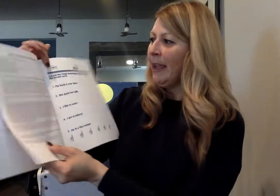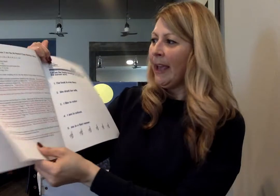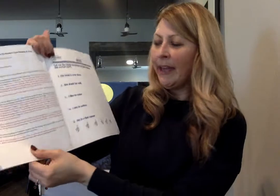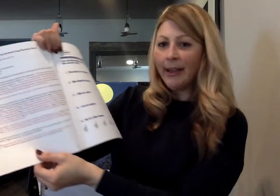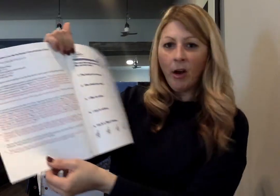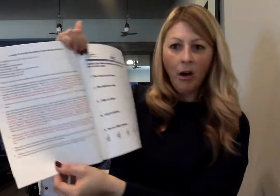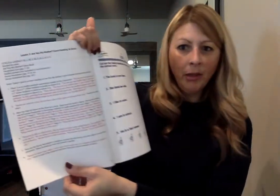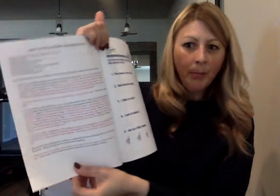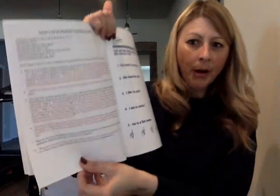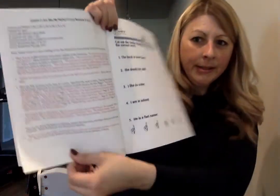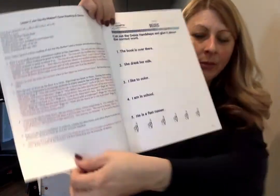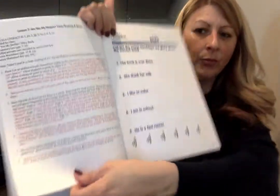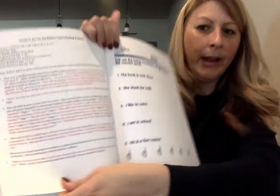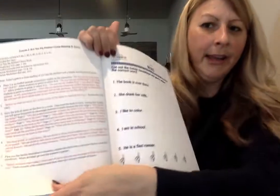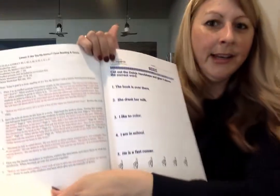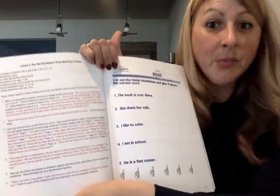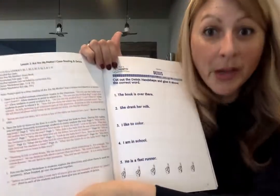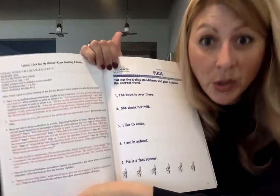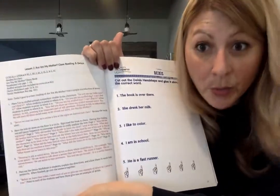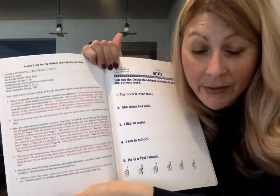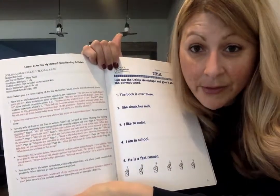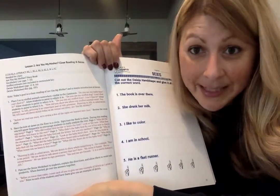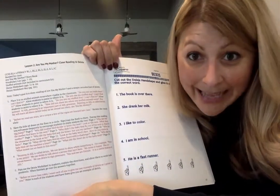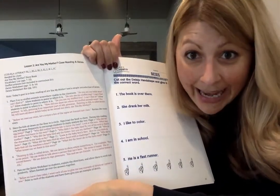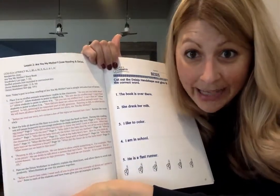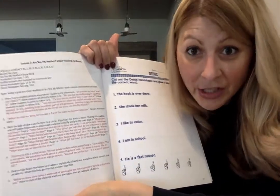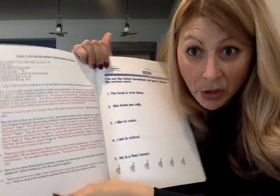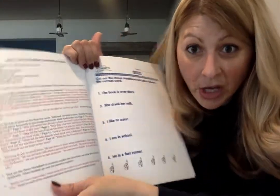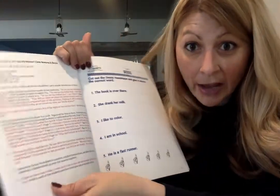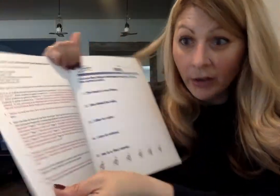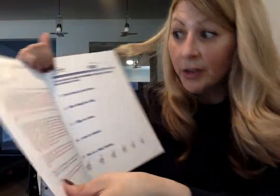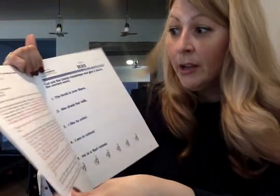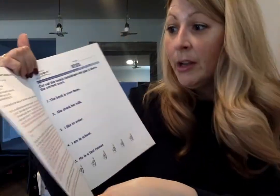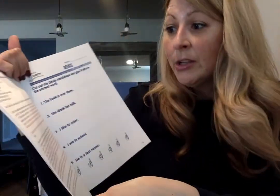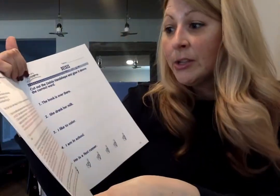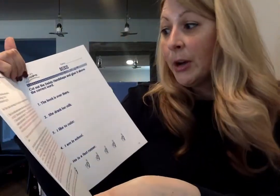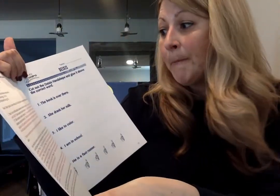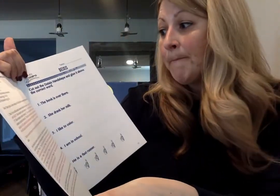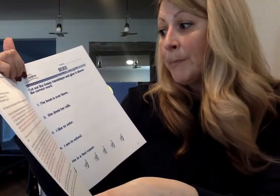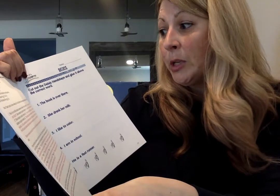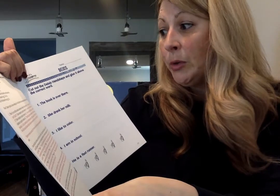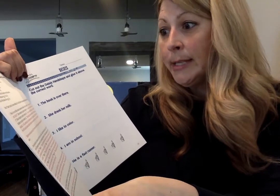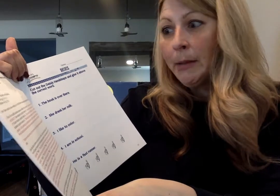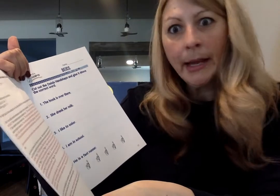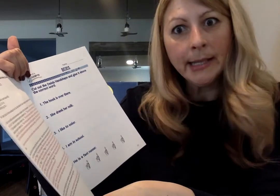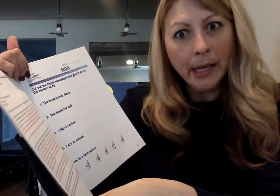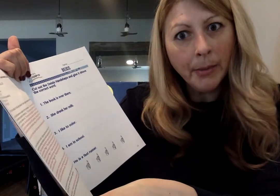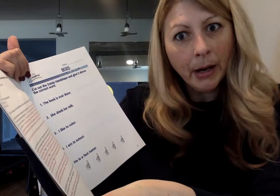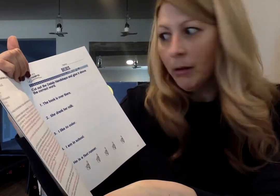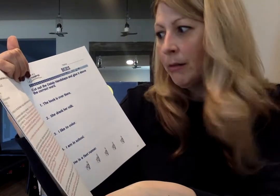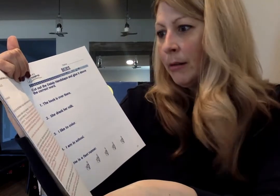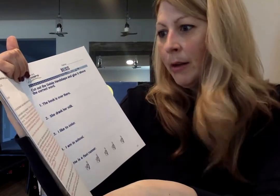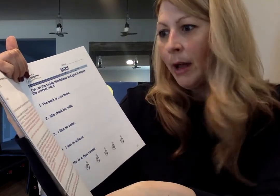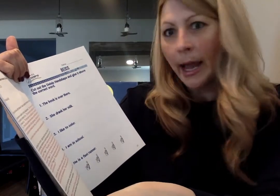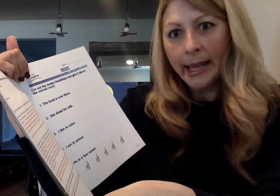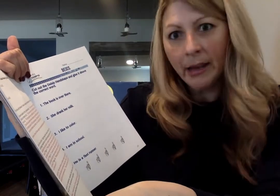And then all the parts in red is what you would say to your child. So, do you see my teddy bear? I can't